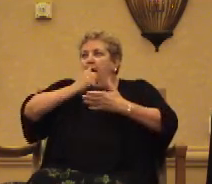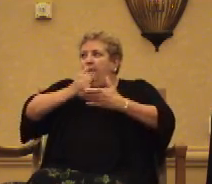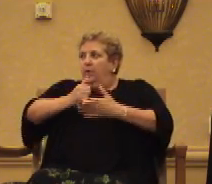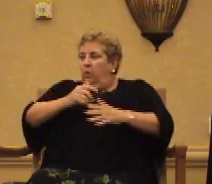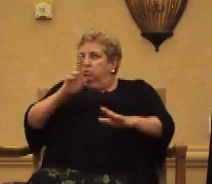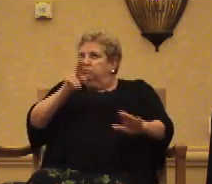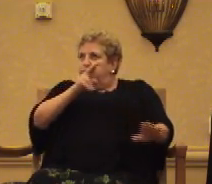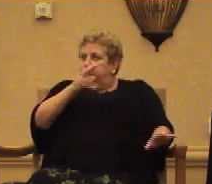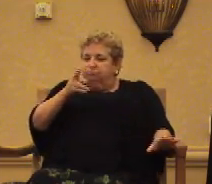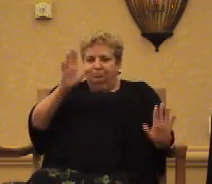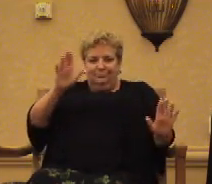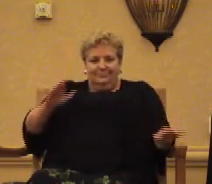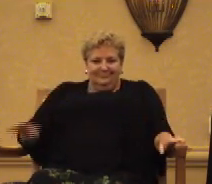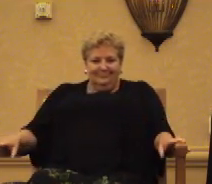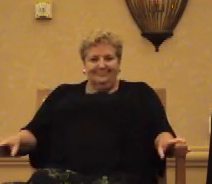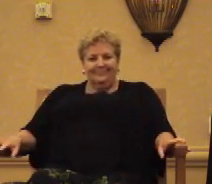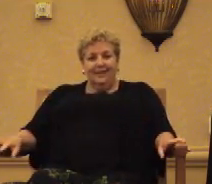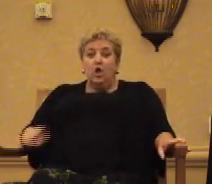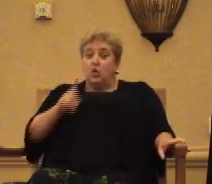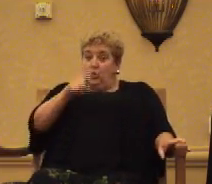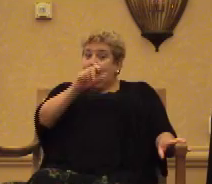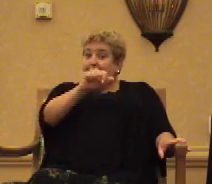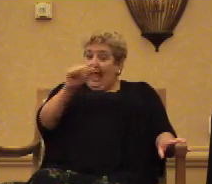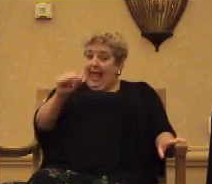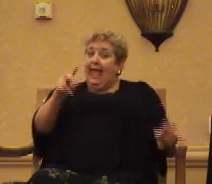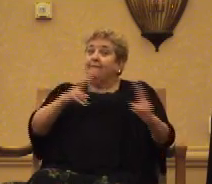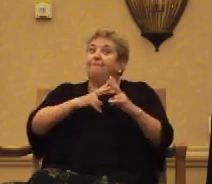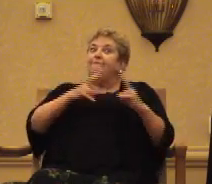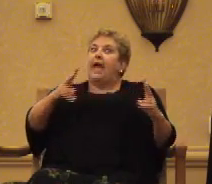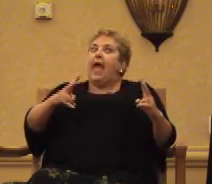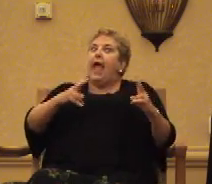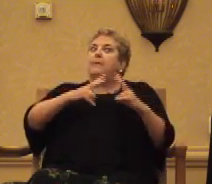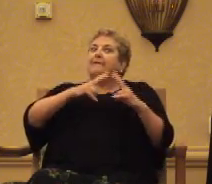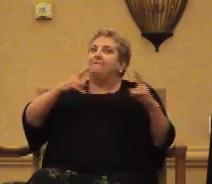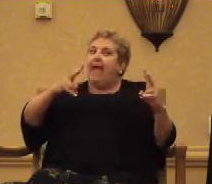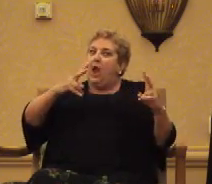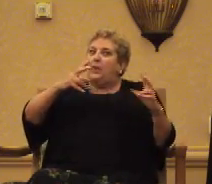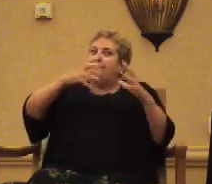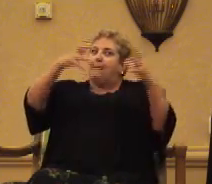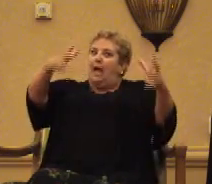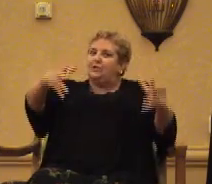You need AA very, very badly. Thank you for my life.